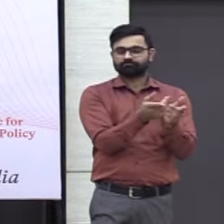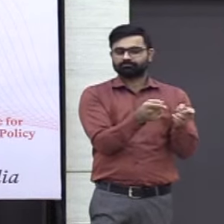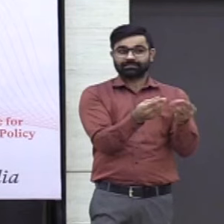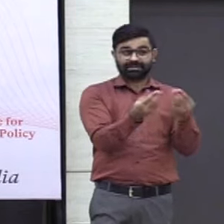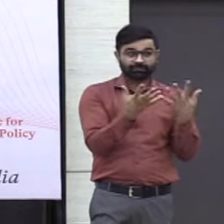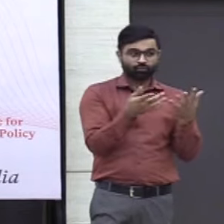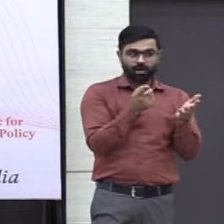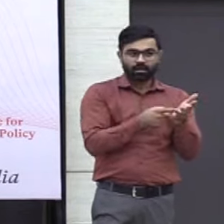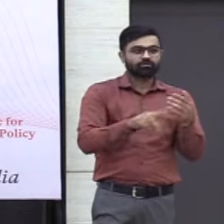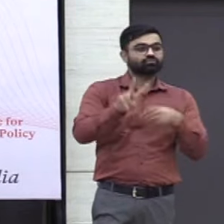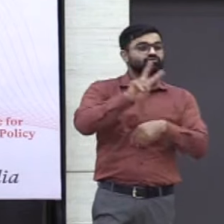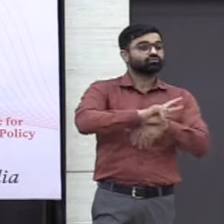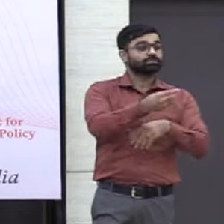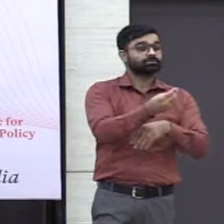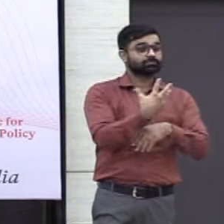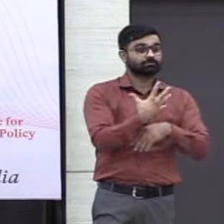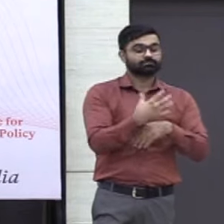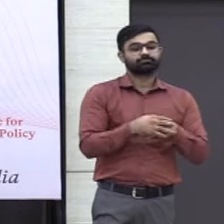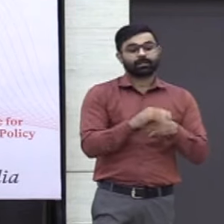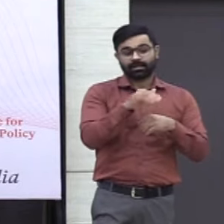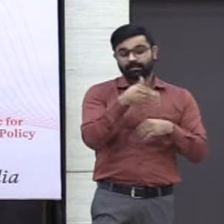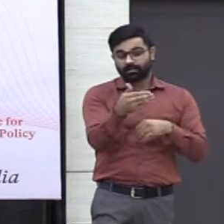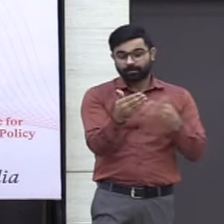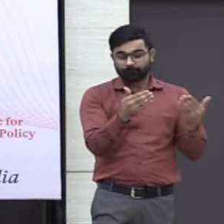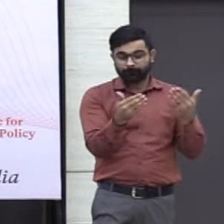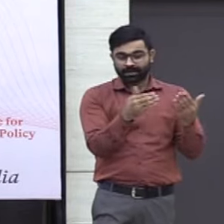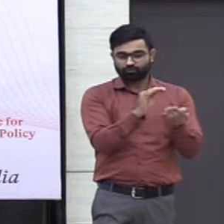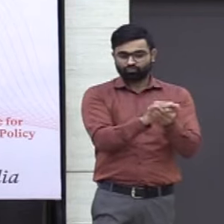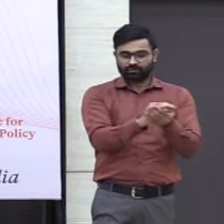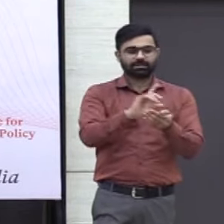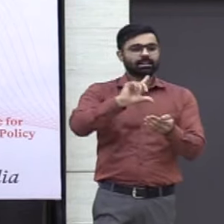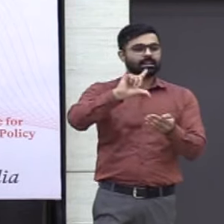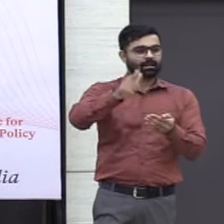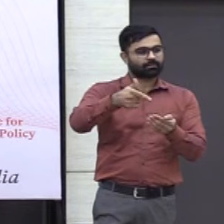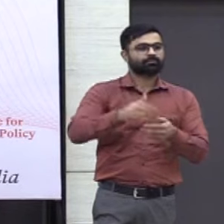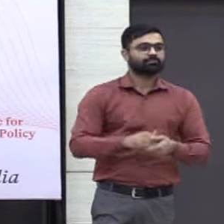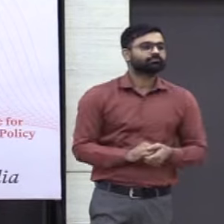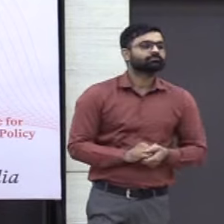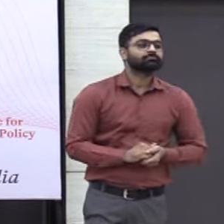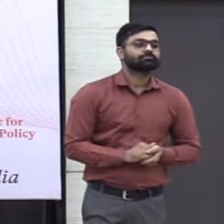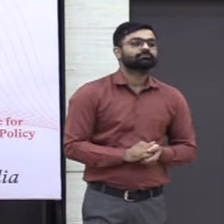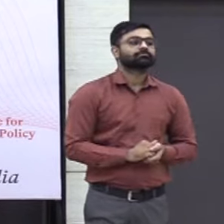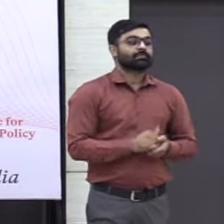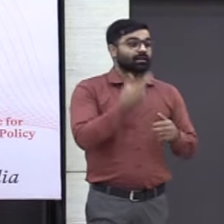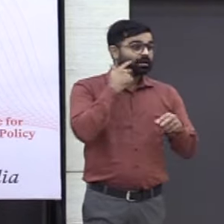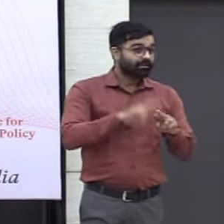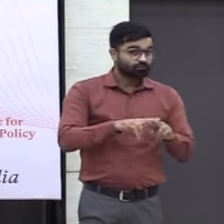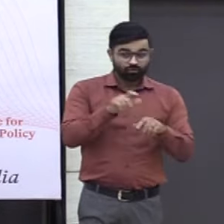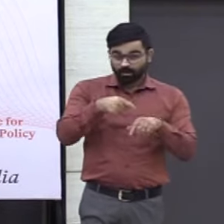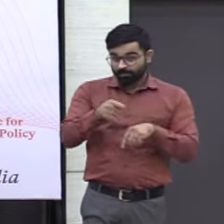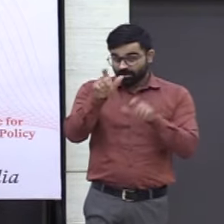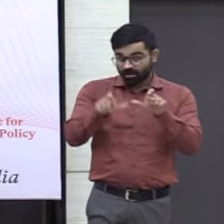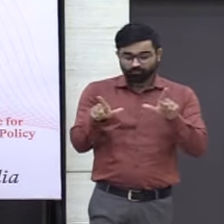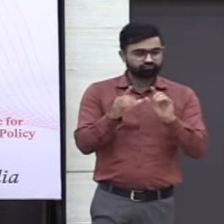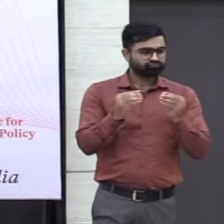give me remand for 2 days and the balance I will take later, right? And if the accused says that,